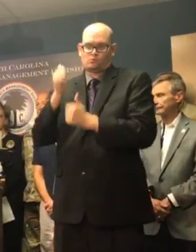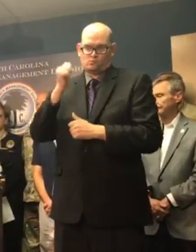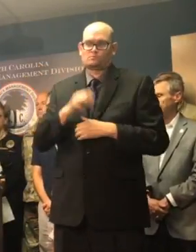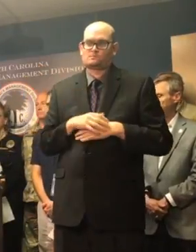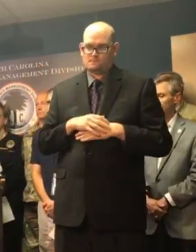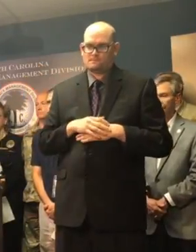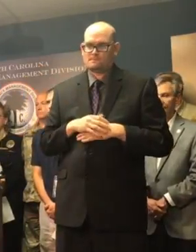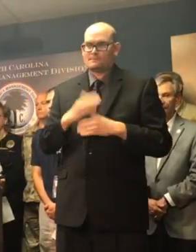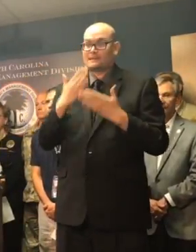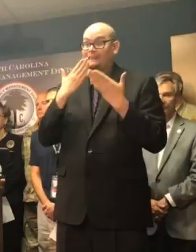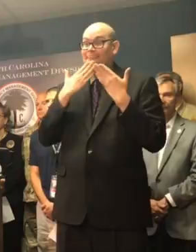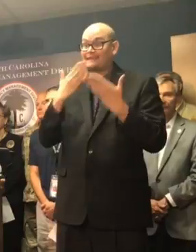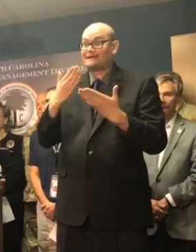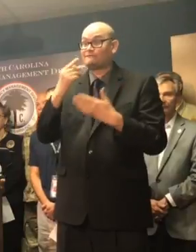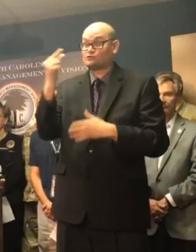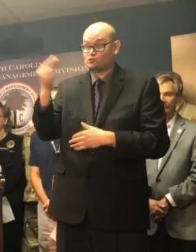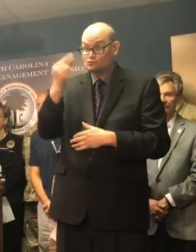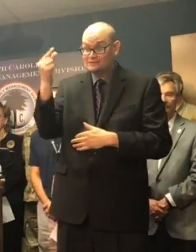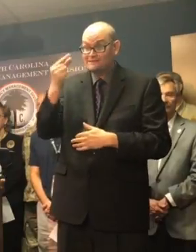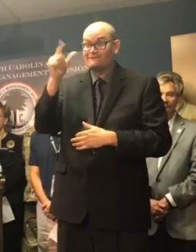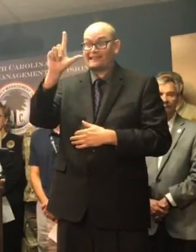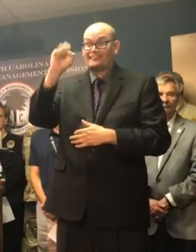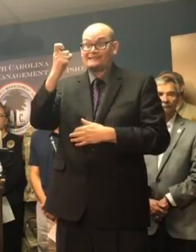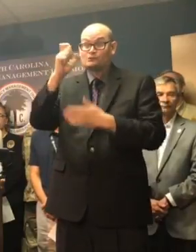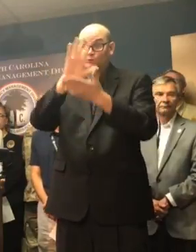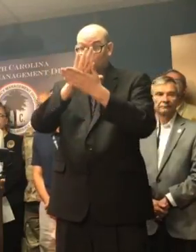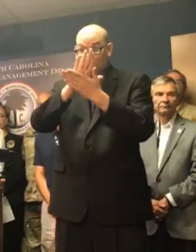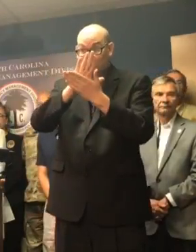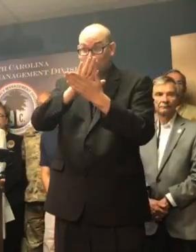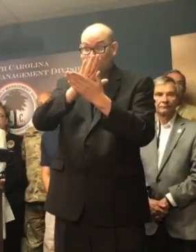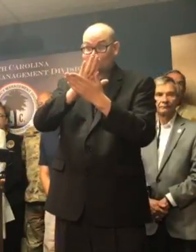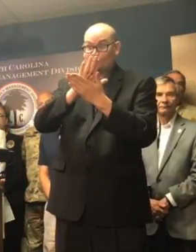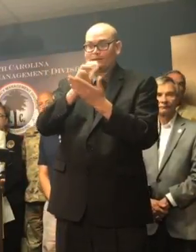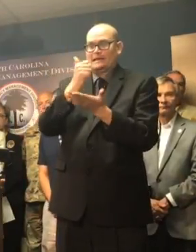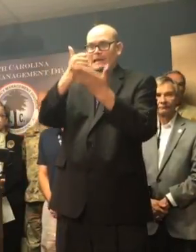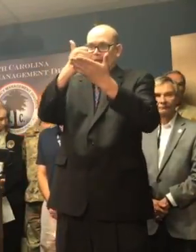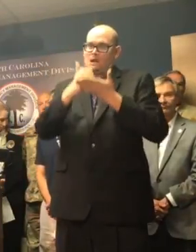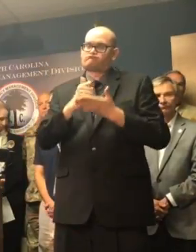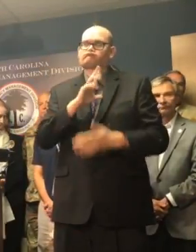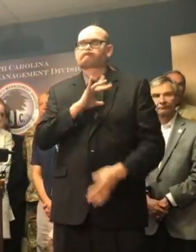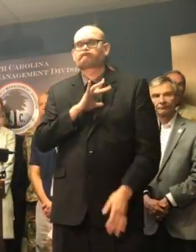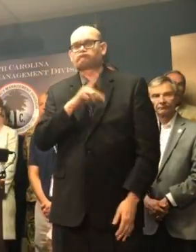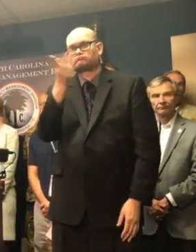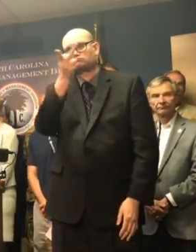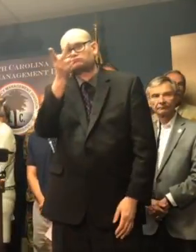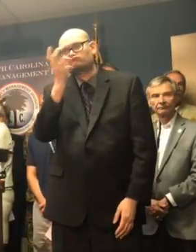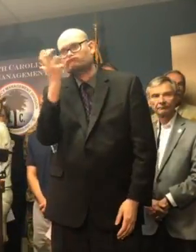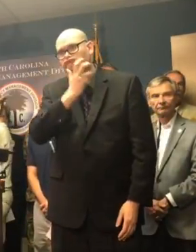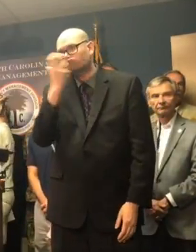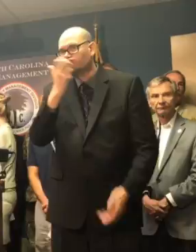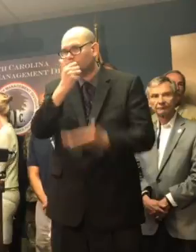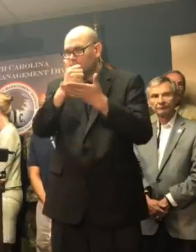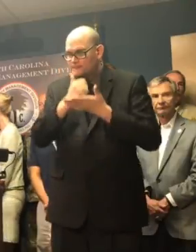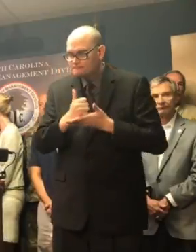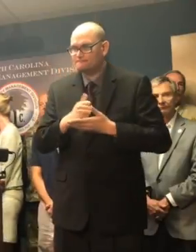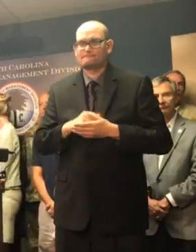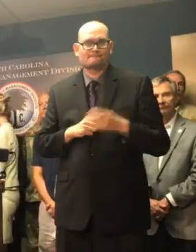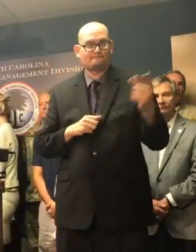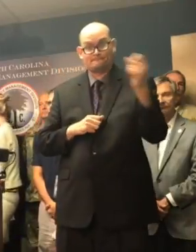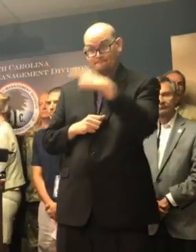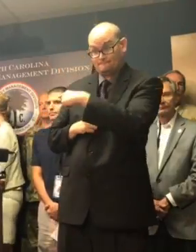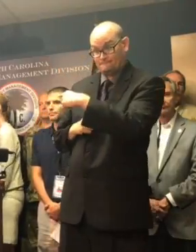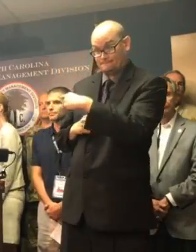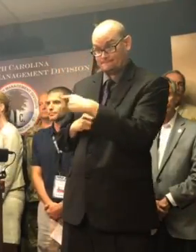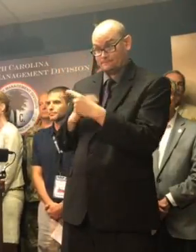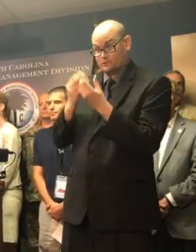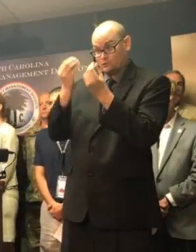1 and 5 for helping us with that. We're being told that 2 nursing homes were evacuated from the Lowcountry. Is there specifics on where